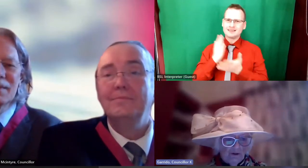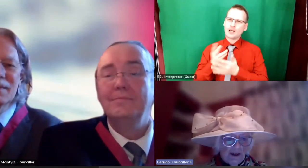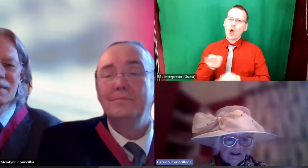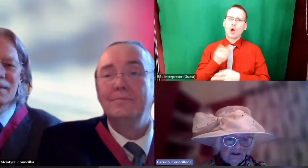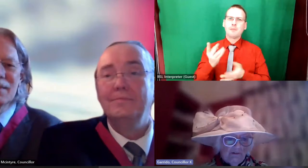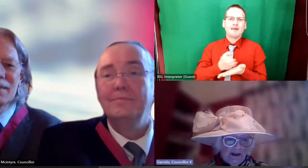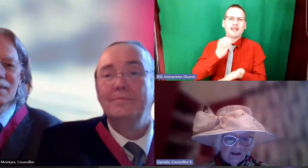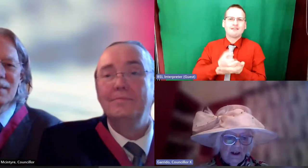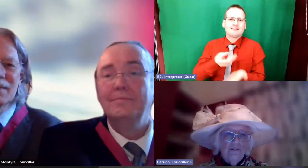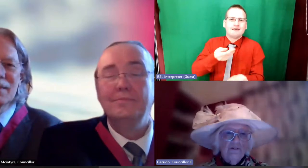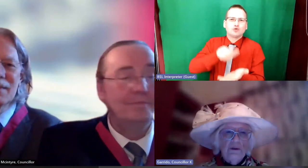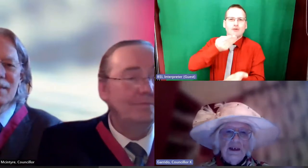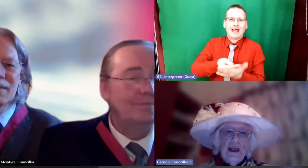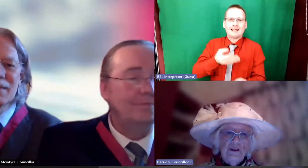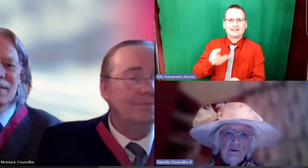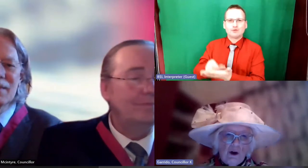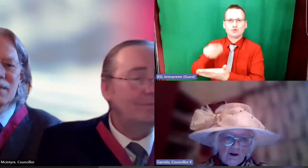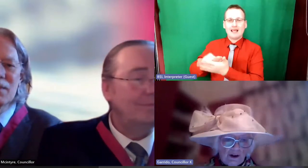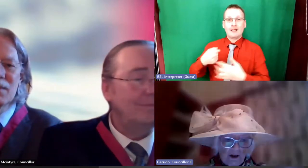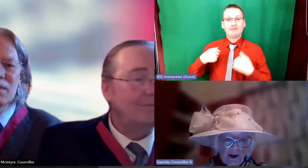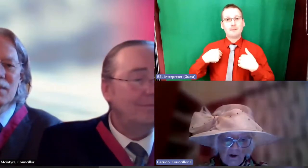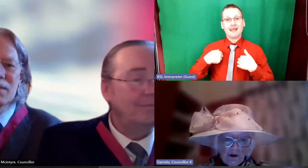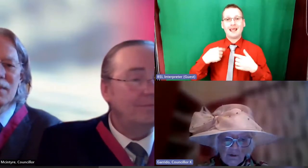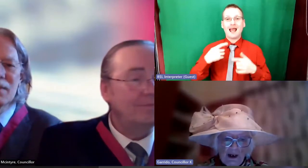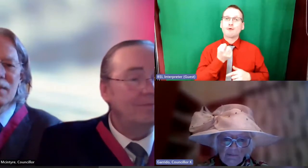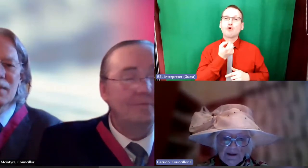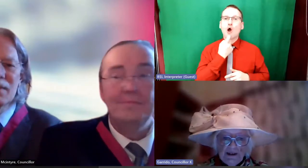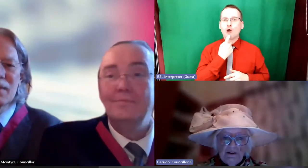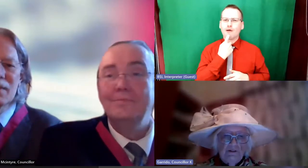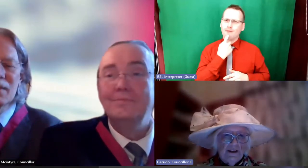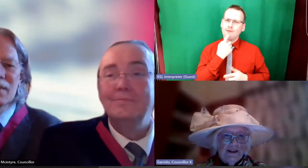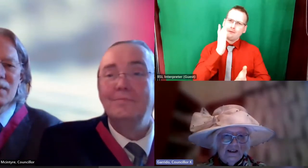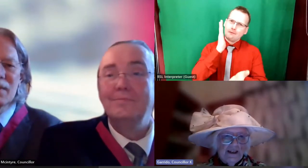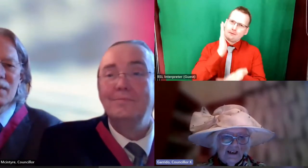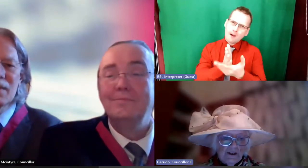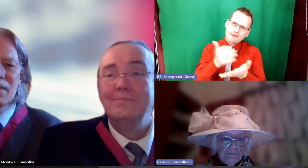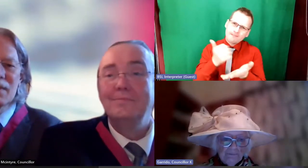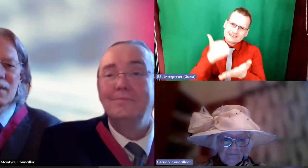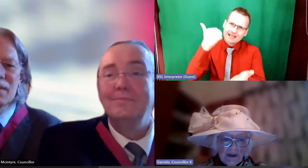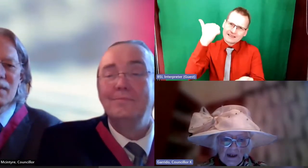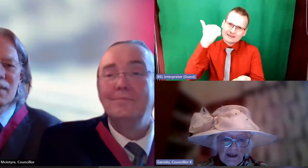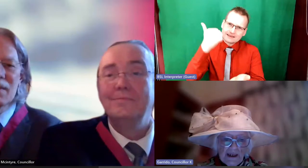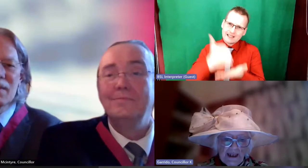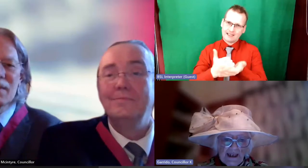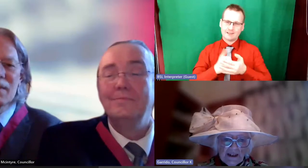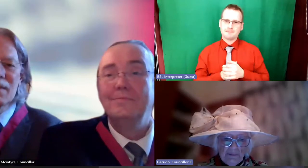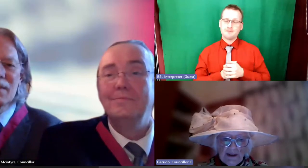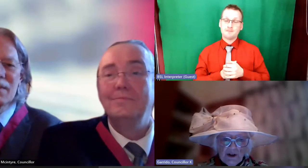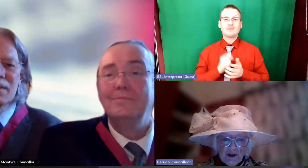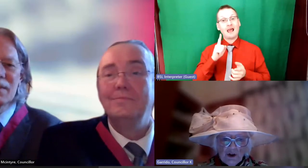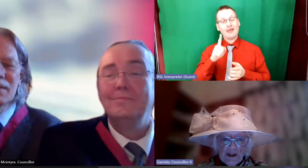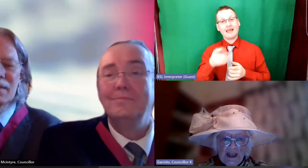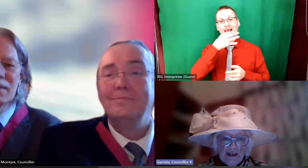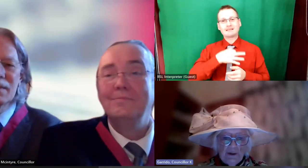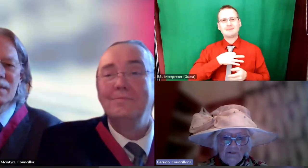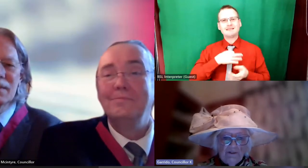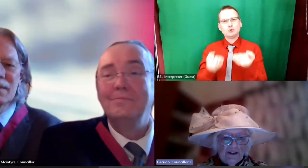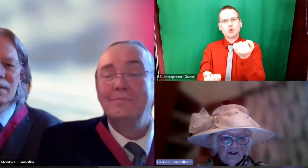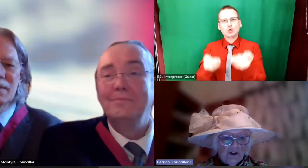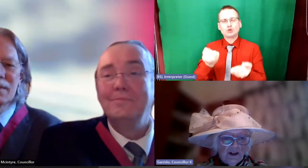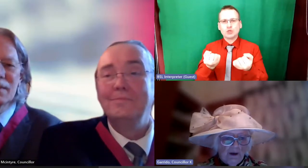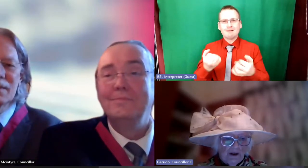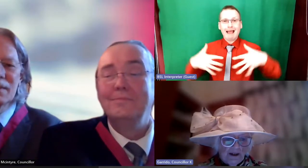charity fundraising events for me at The Rock, which were absolutely fantastic. He then asked me to judge the